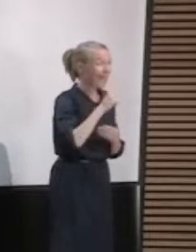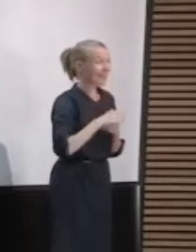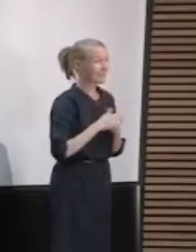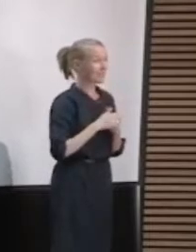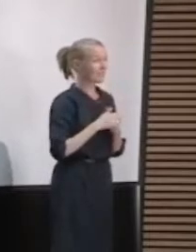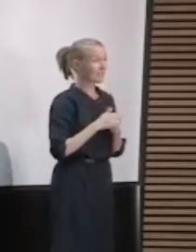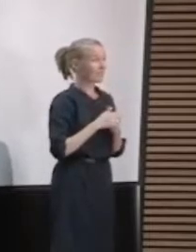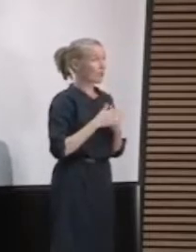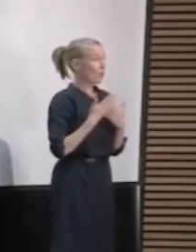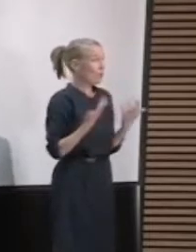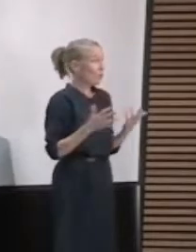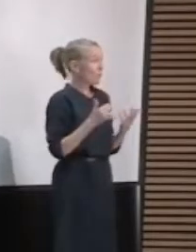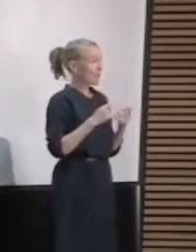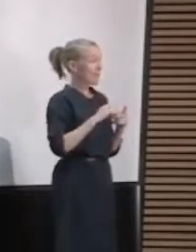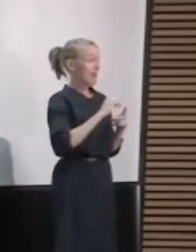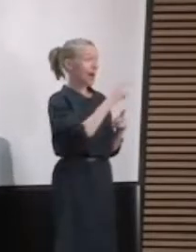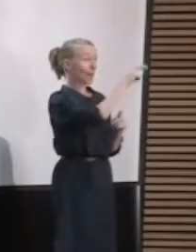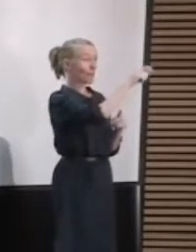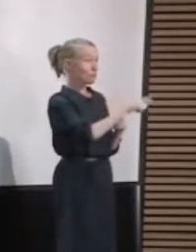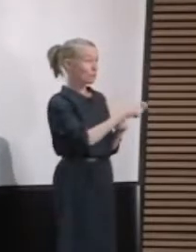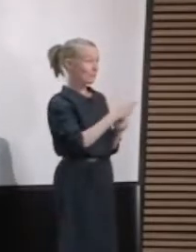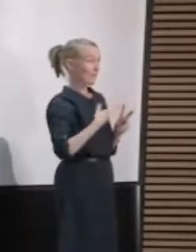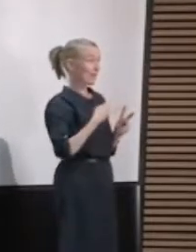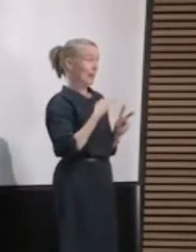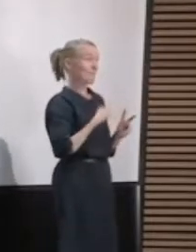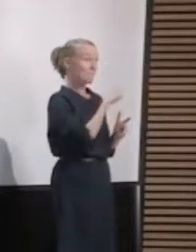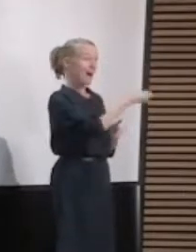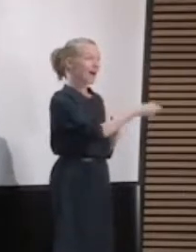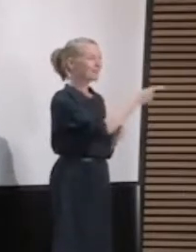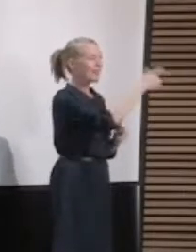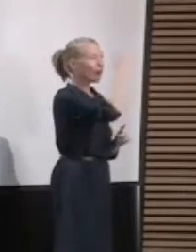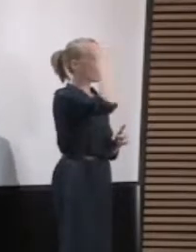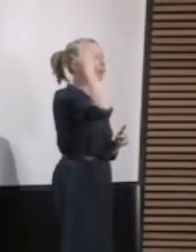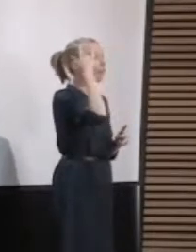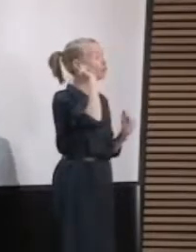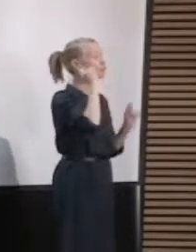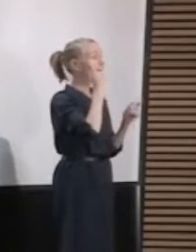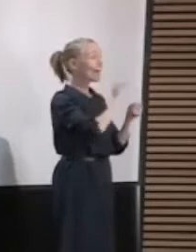double check, just to rule that out, because we want to make sure that we've gotten everyone.